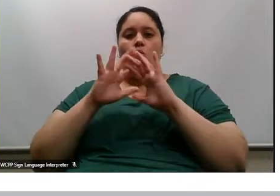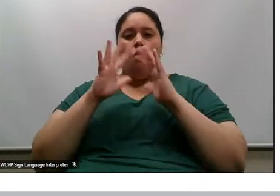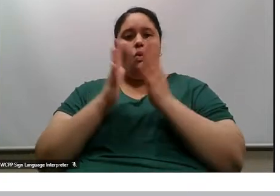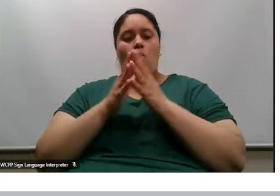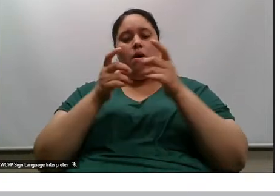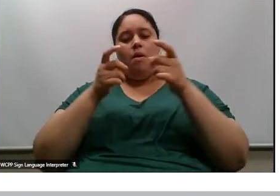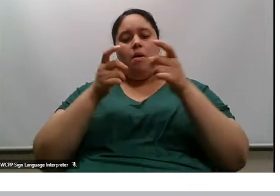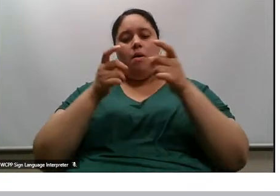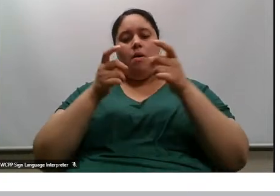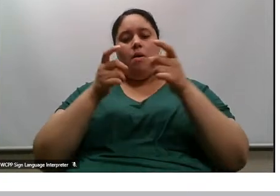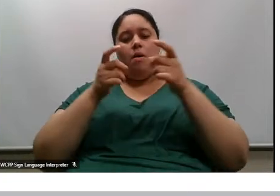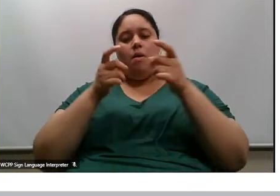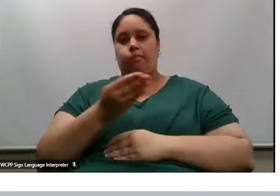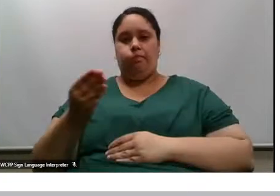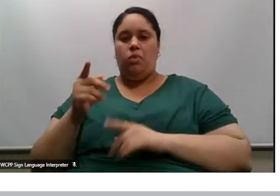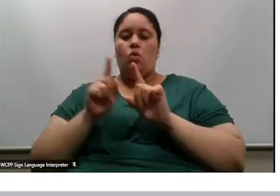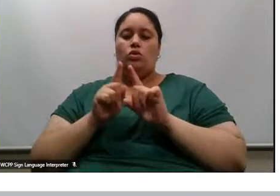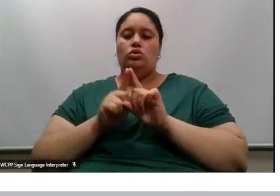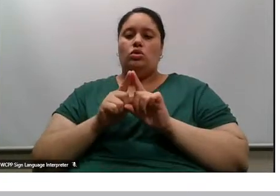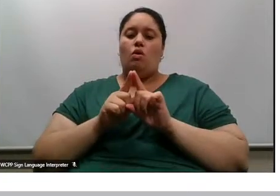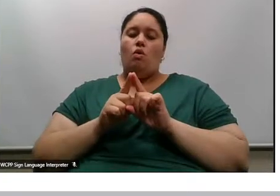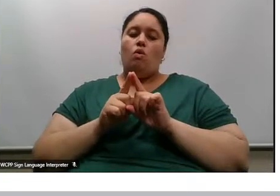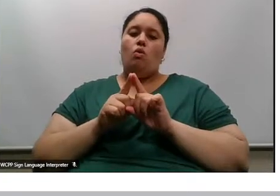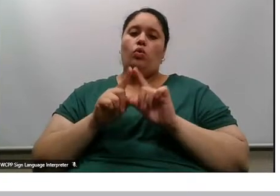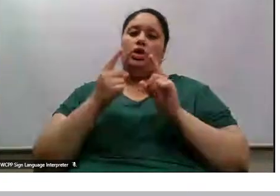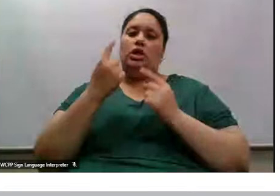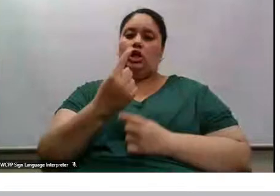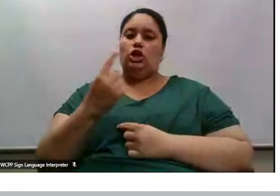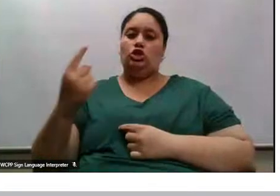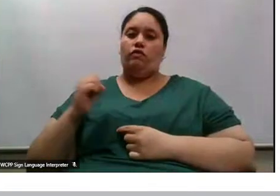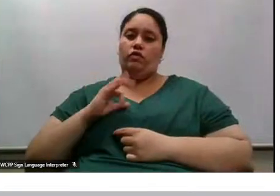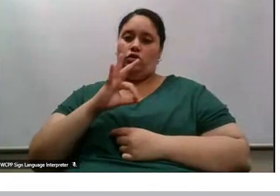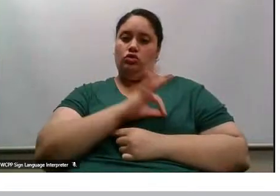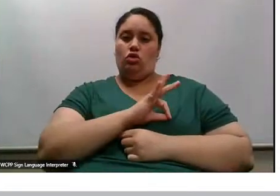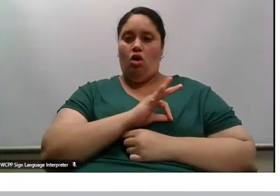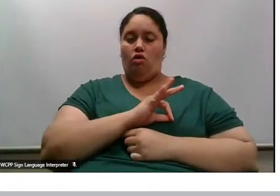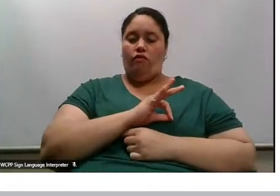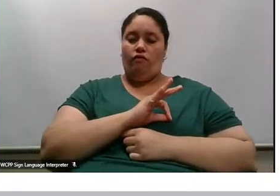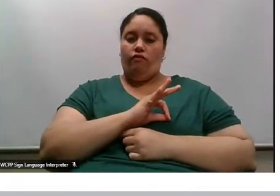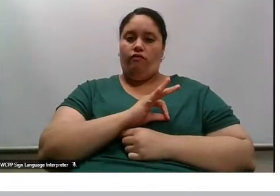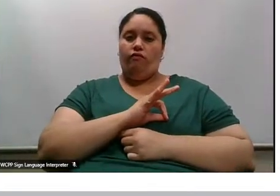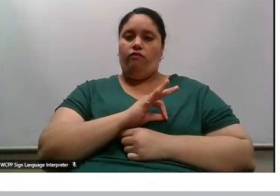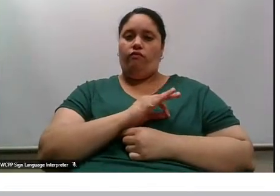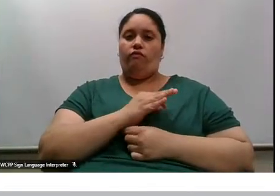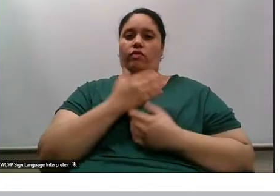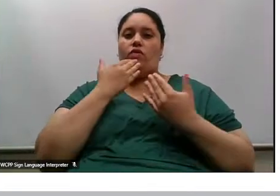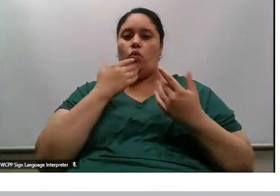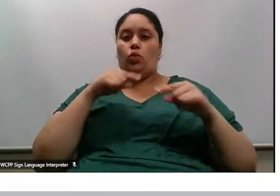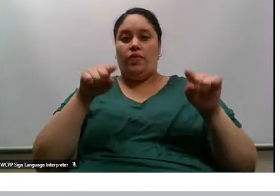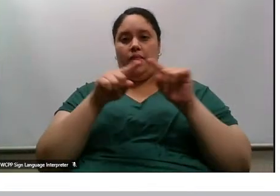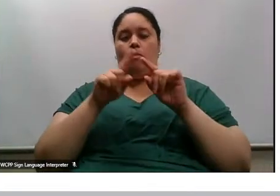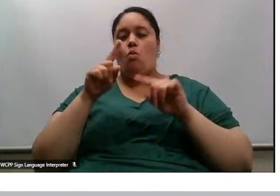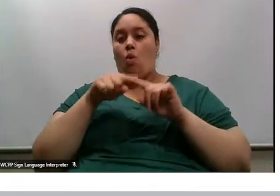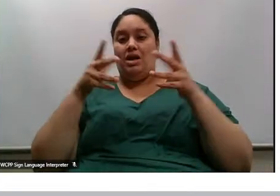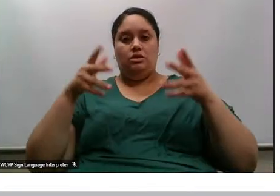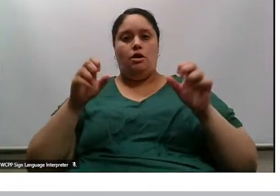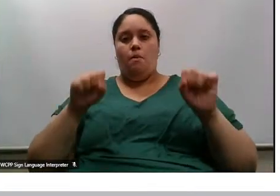team is here, but then also to every one of our staff members as well, because this wouldn't be